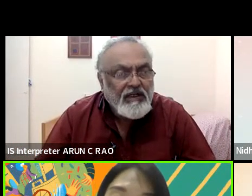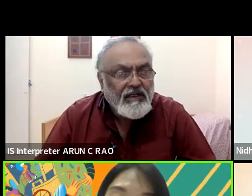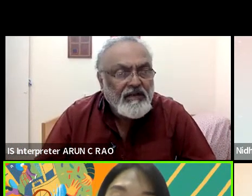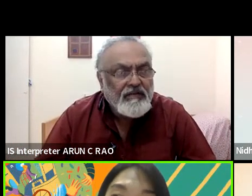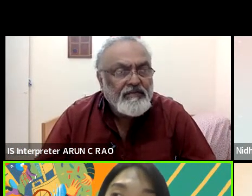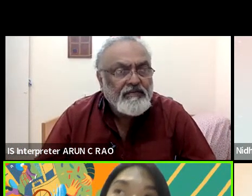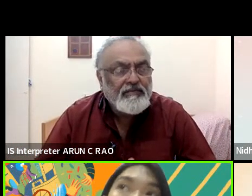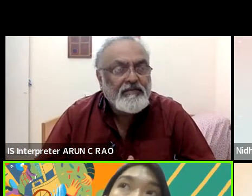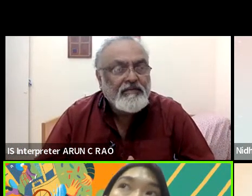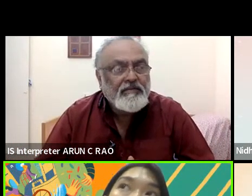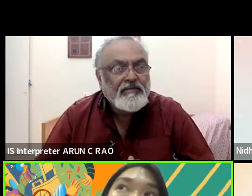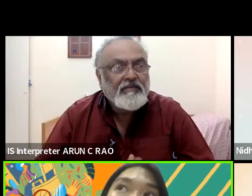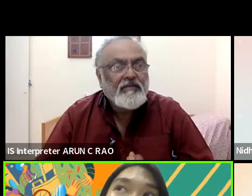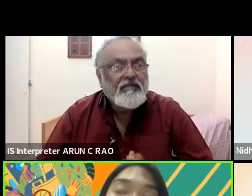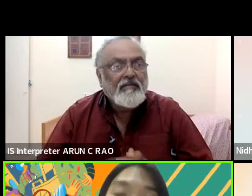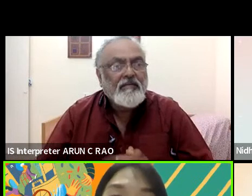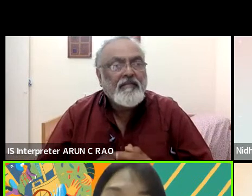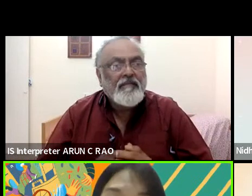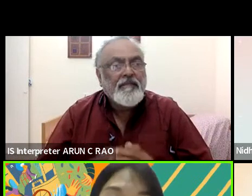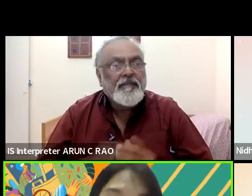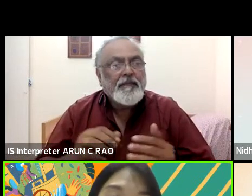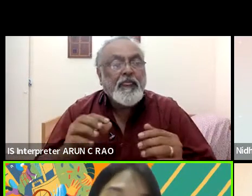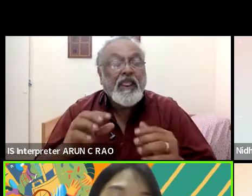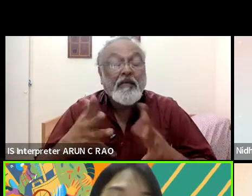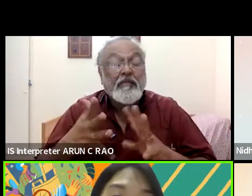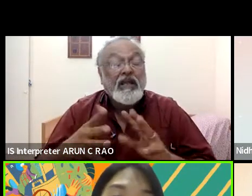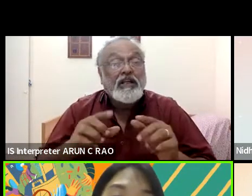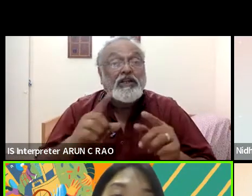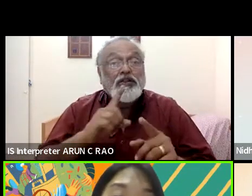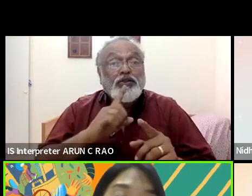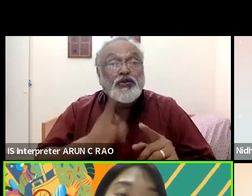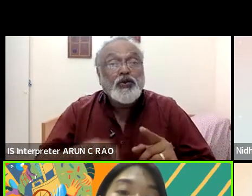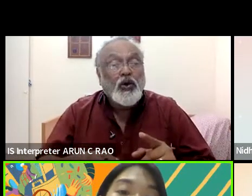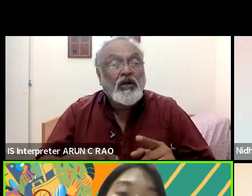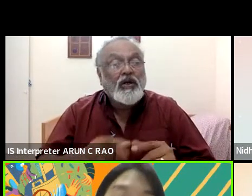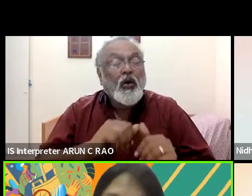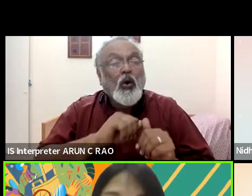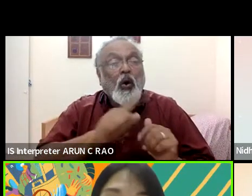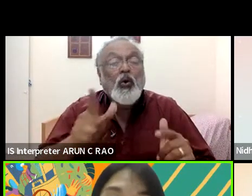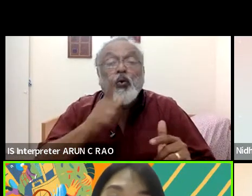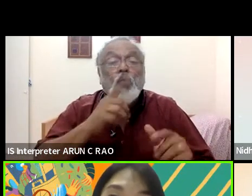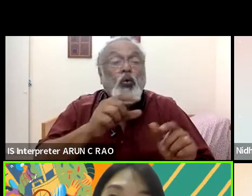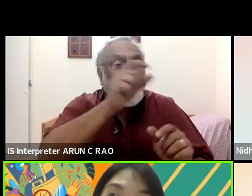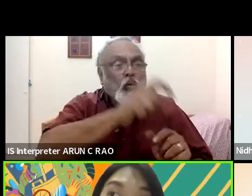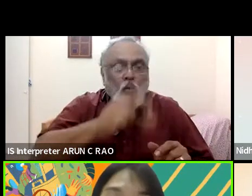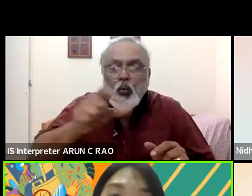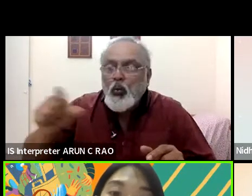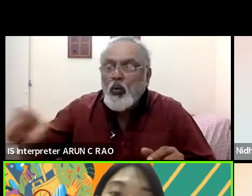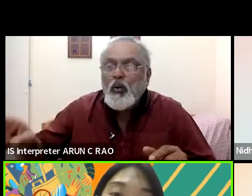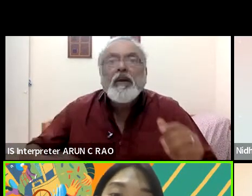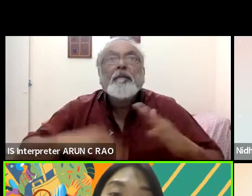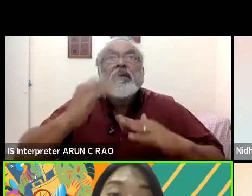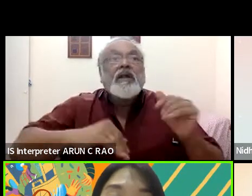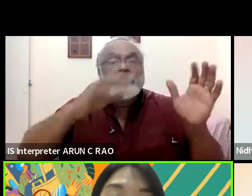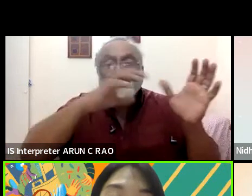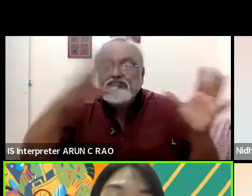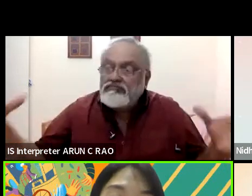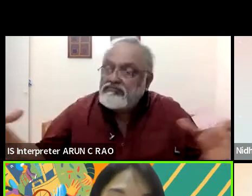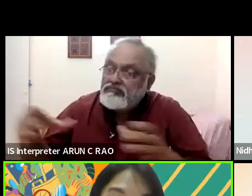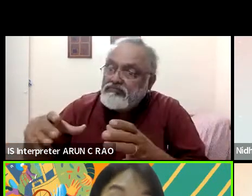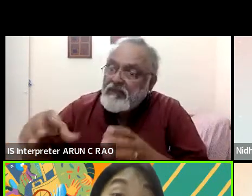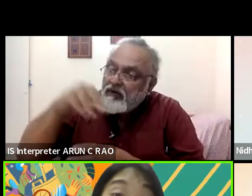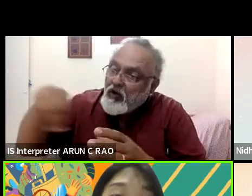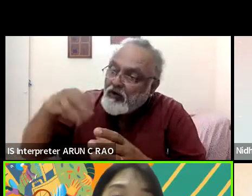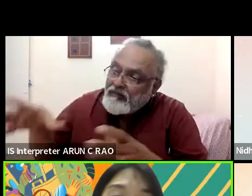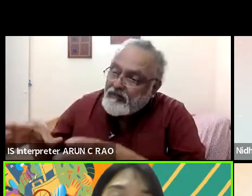ensuring that all stakeholders involved in city building are informed and treat sort of universal